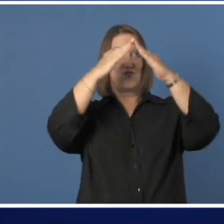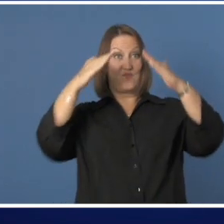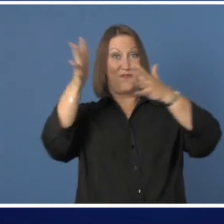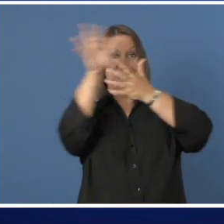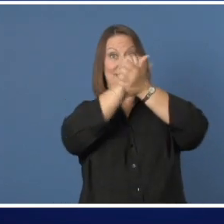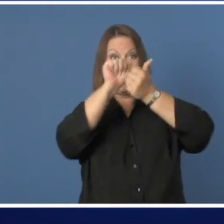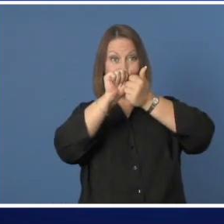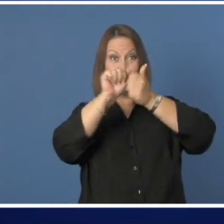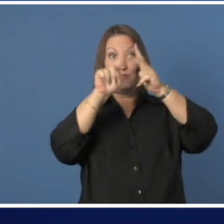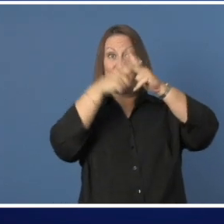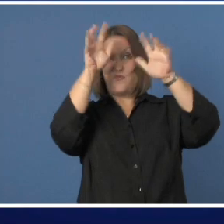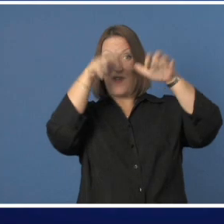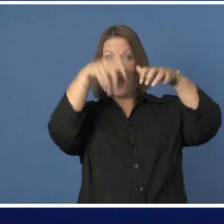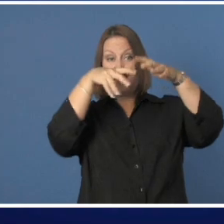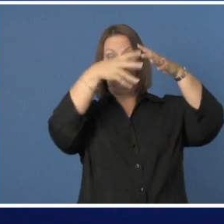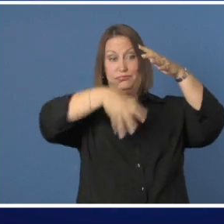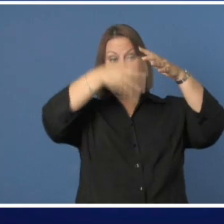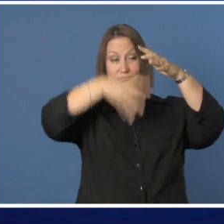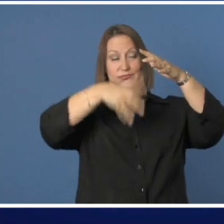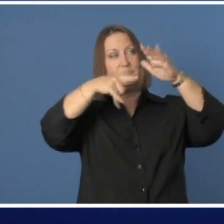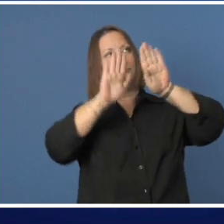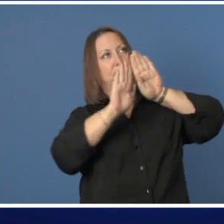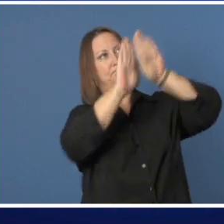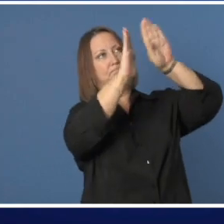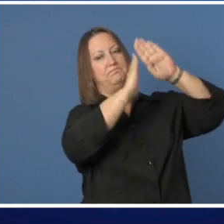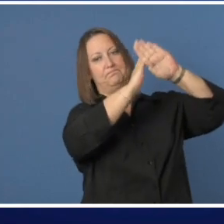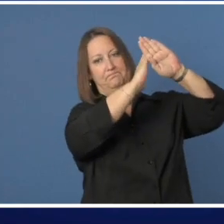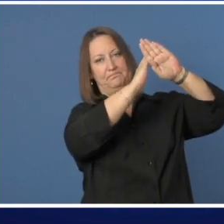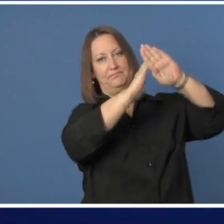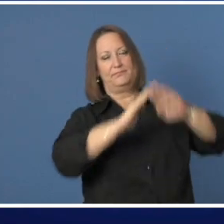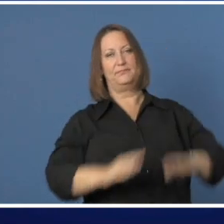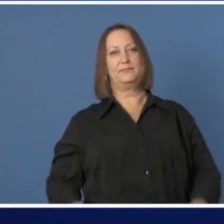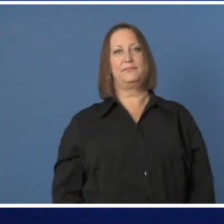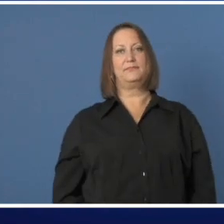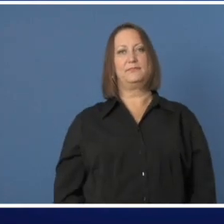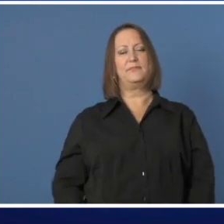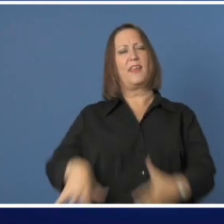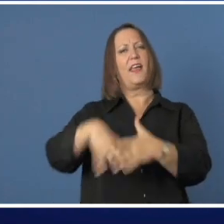in case roof is damaged and it begins to rain.